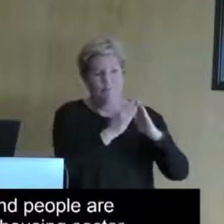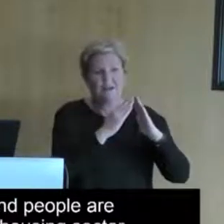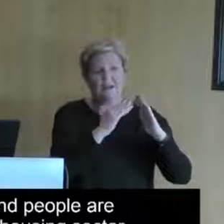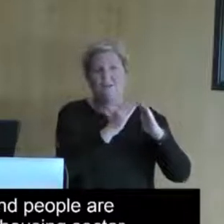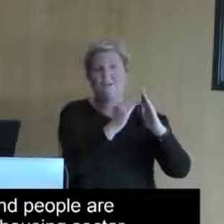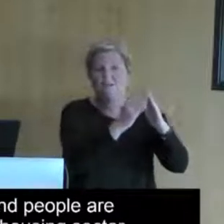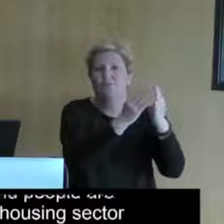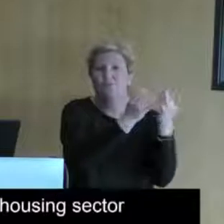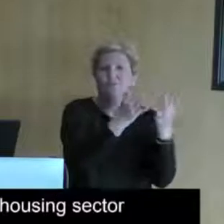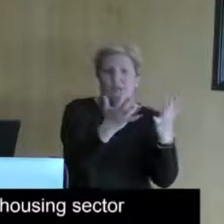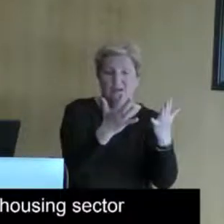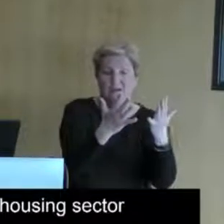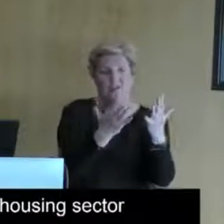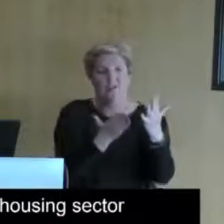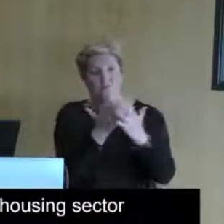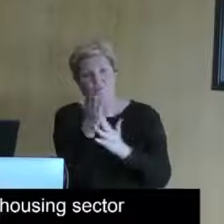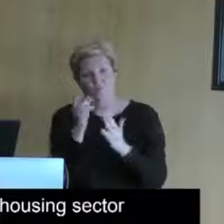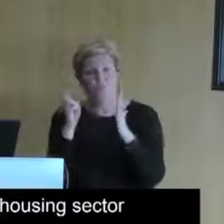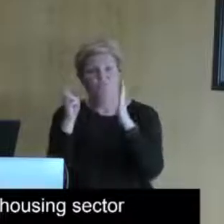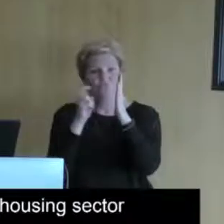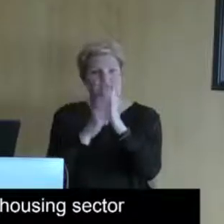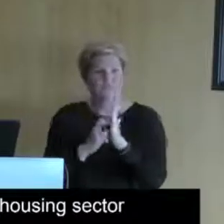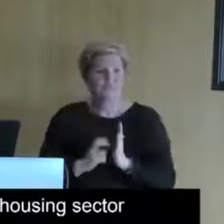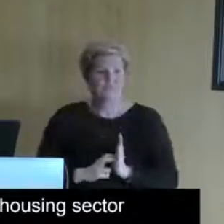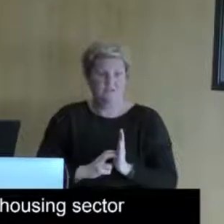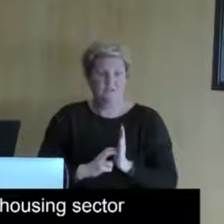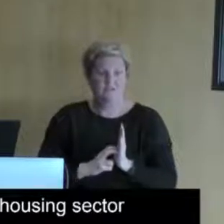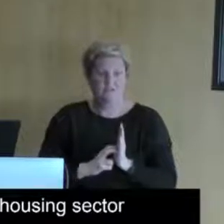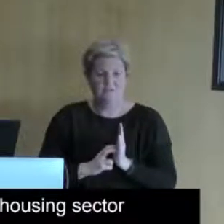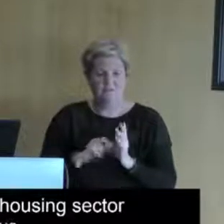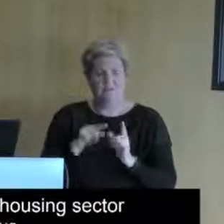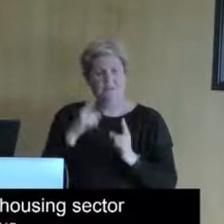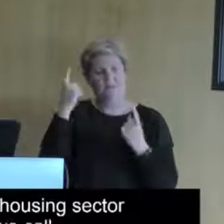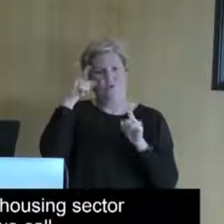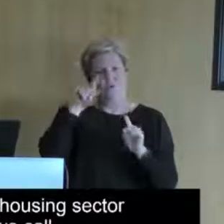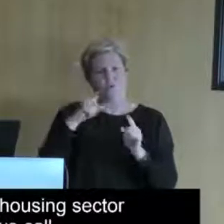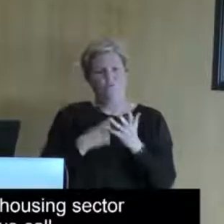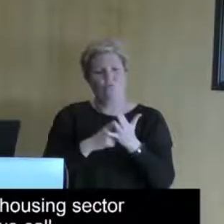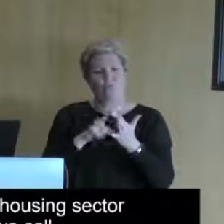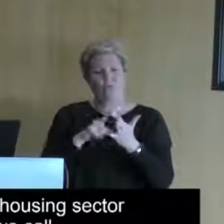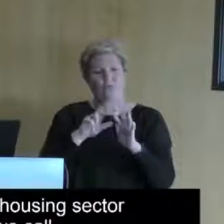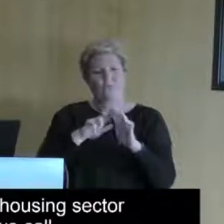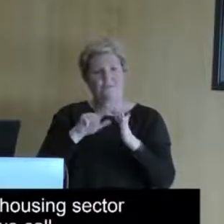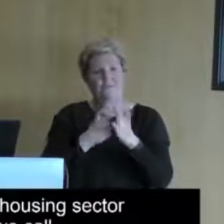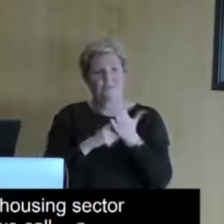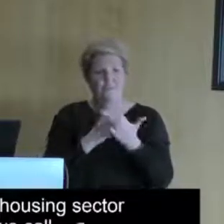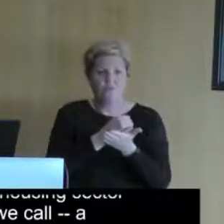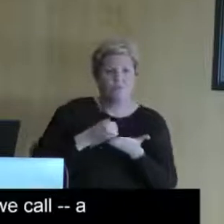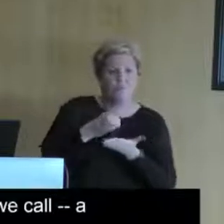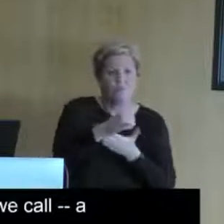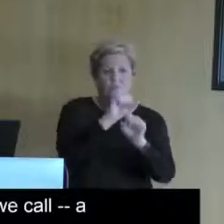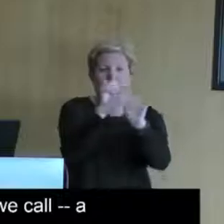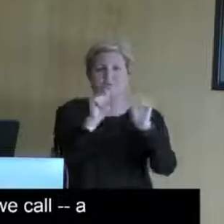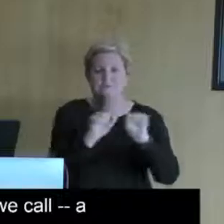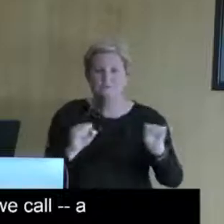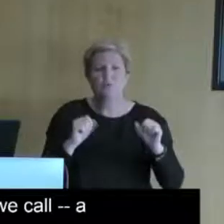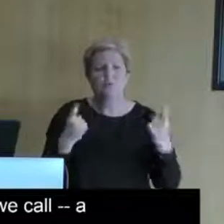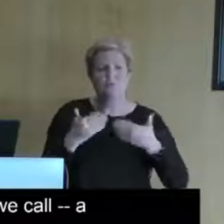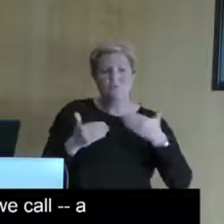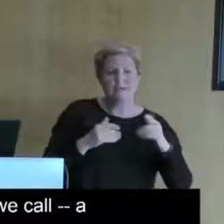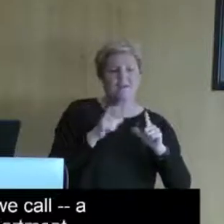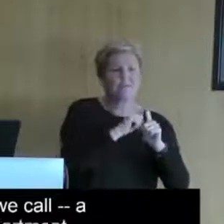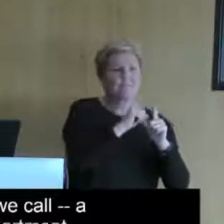That application system is already live and operational, and people are hopefully getting access to the